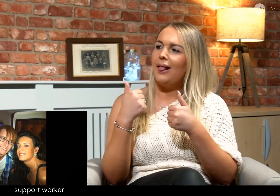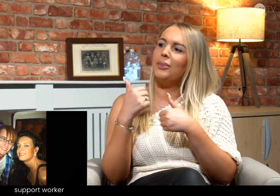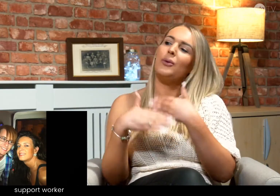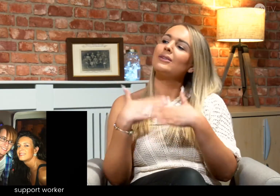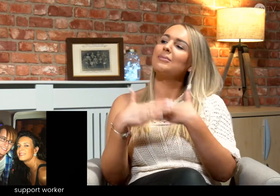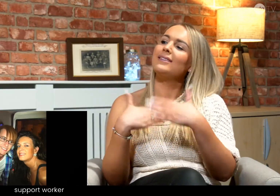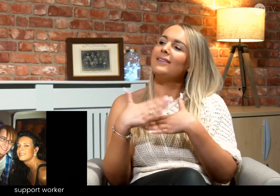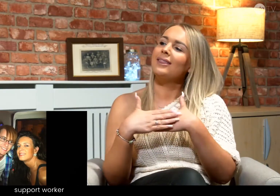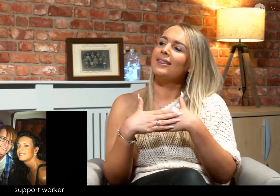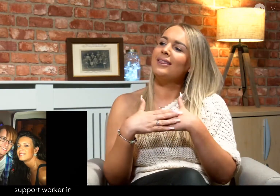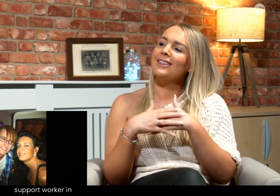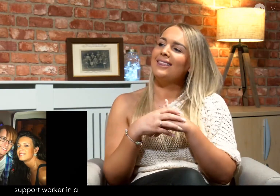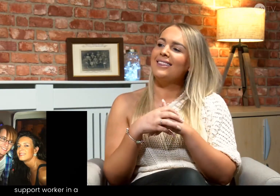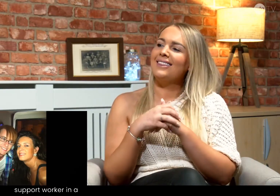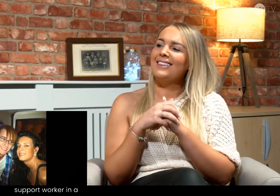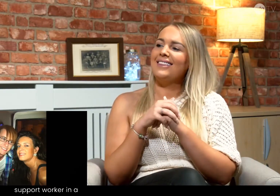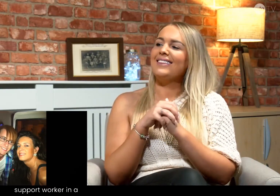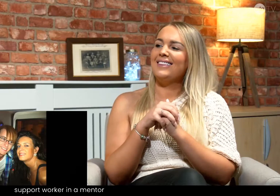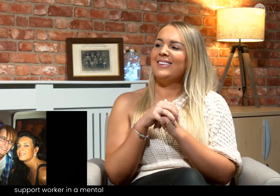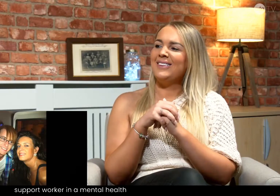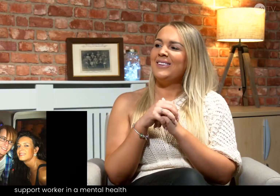a mental health support unit within a hospital.